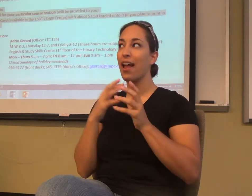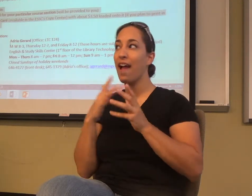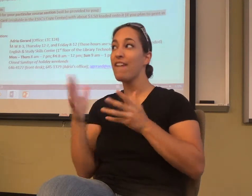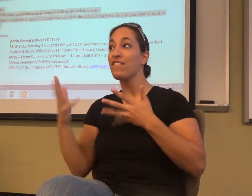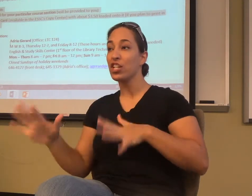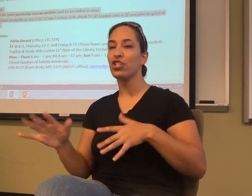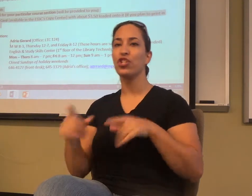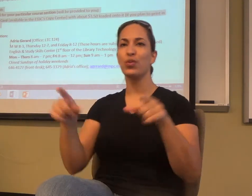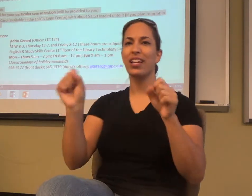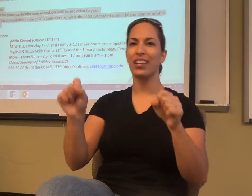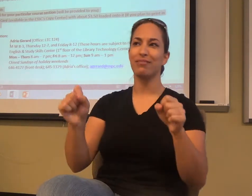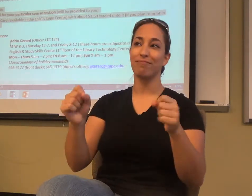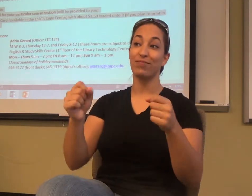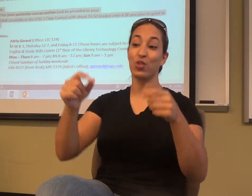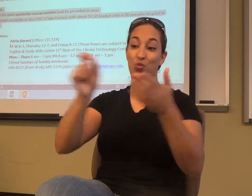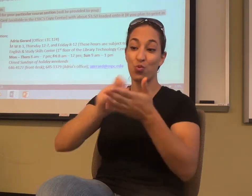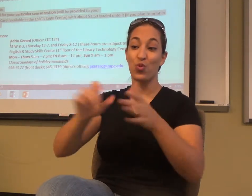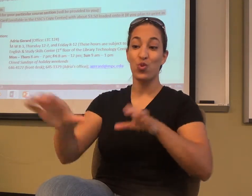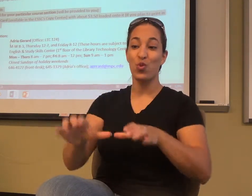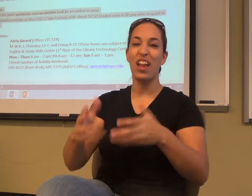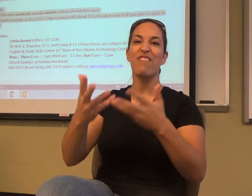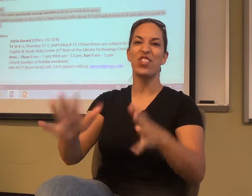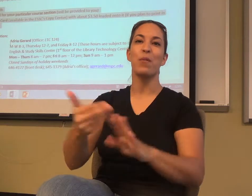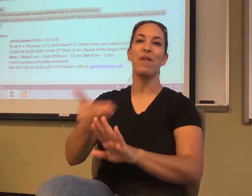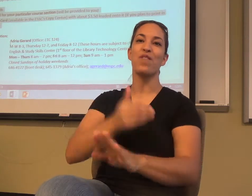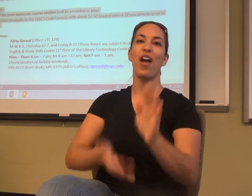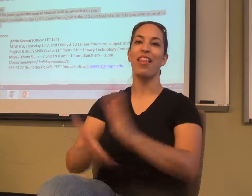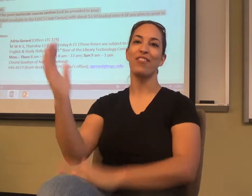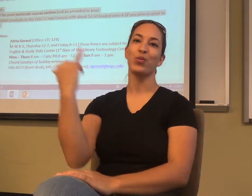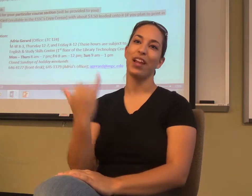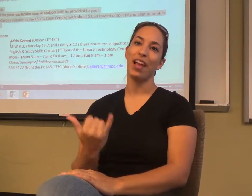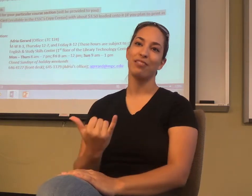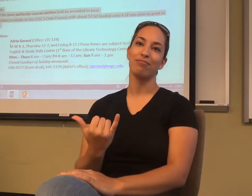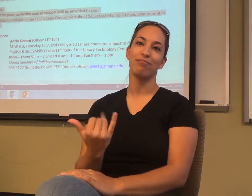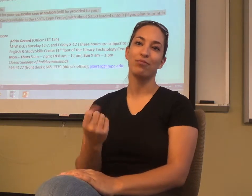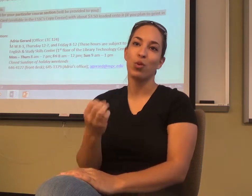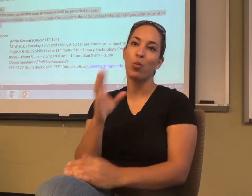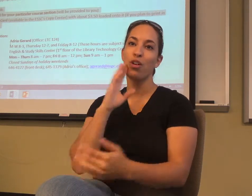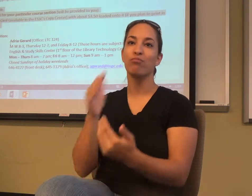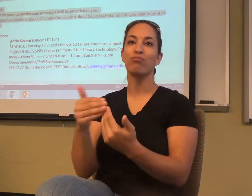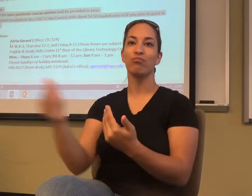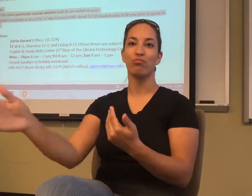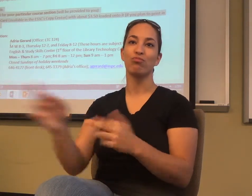quiz done before you leave today. Okay, so you won't really have any further obligations going into